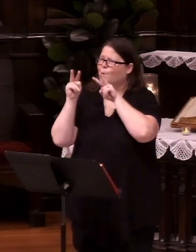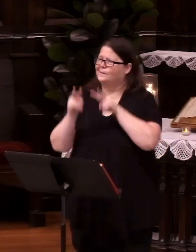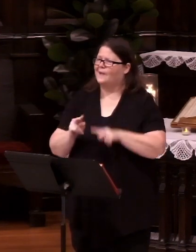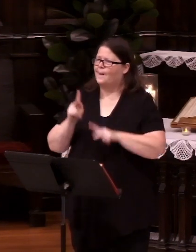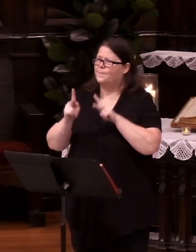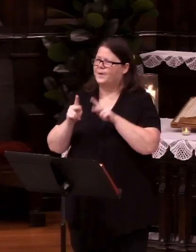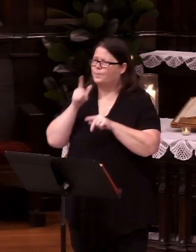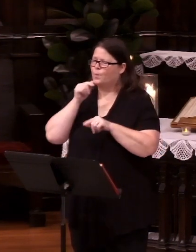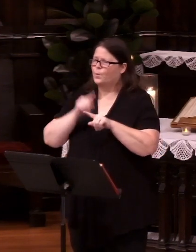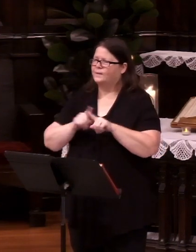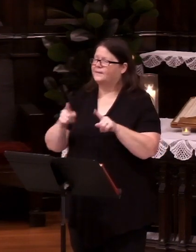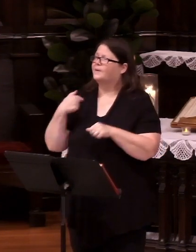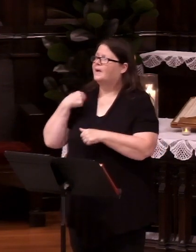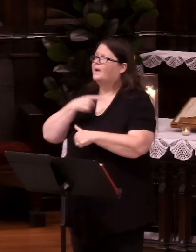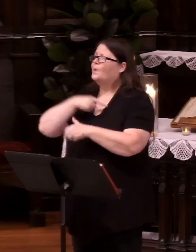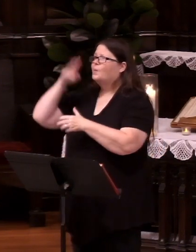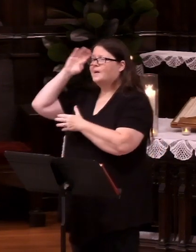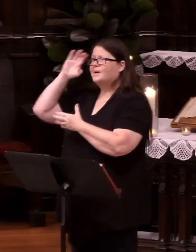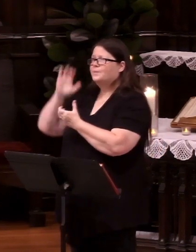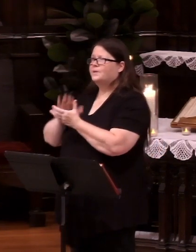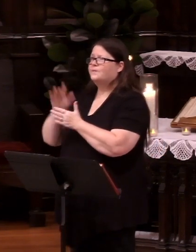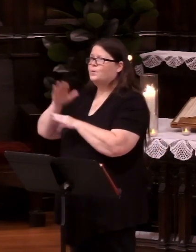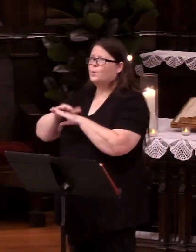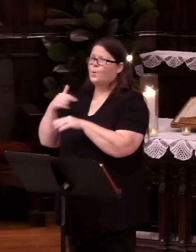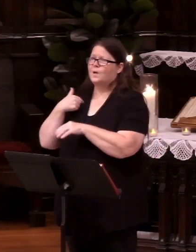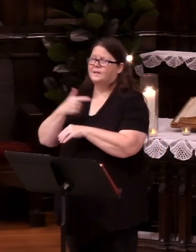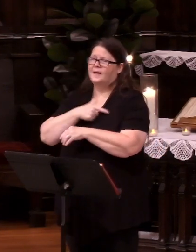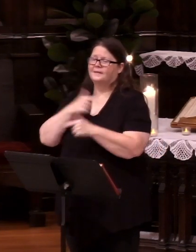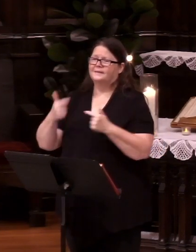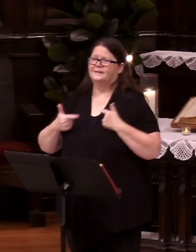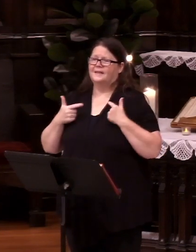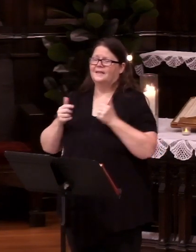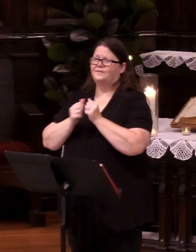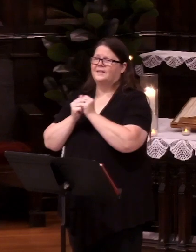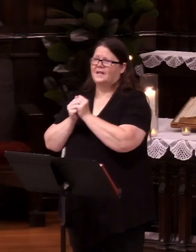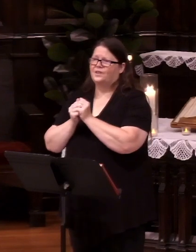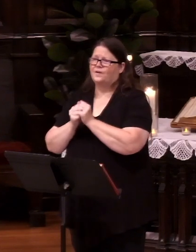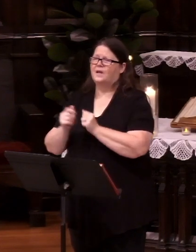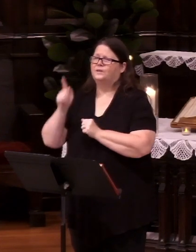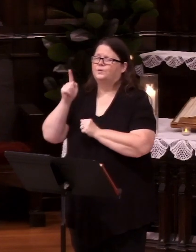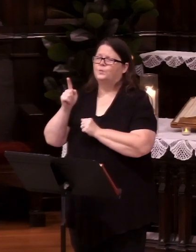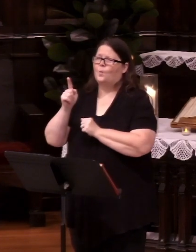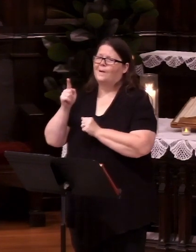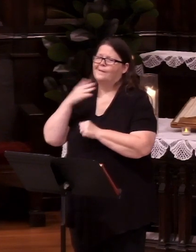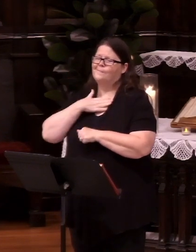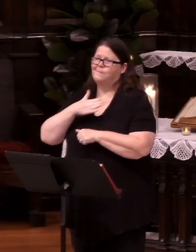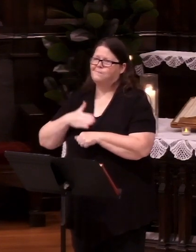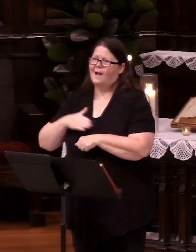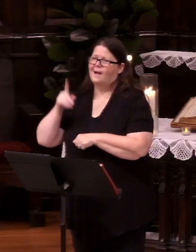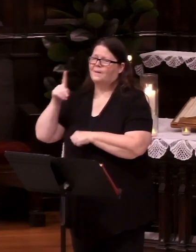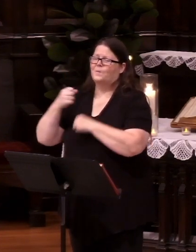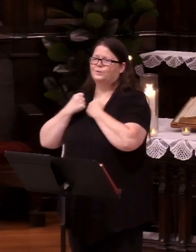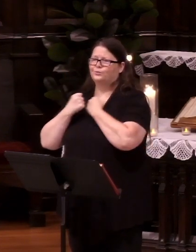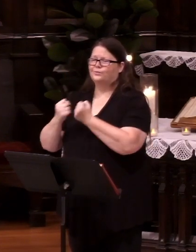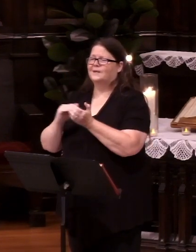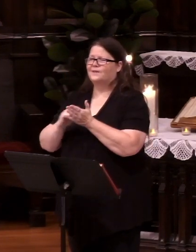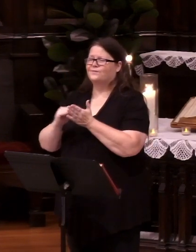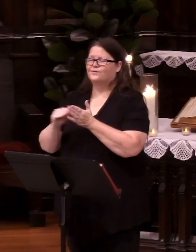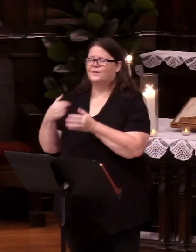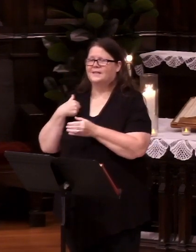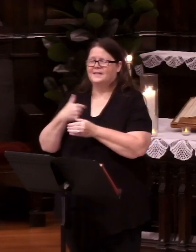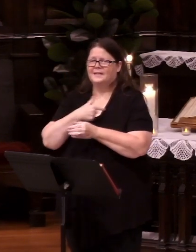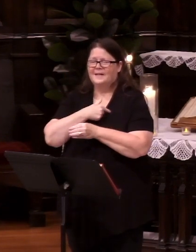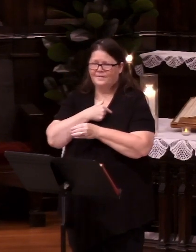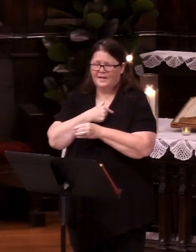we believe you have called us to live together as one body, one strength. Forgive us for the